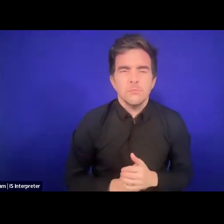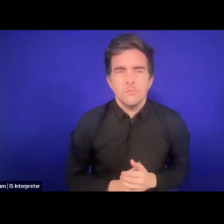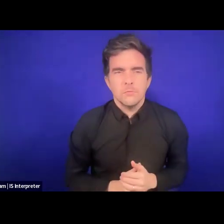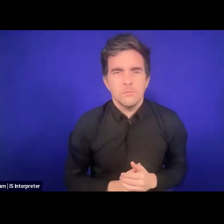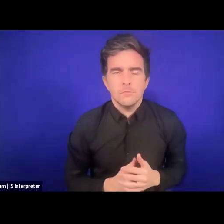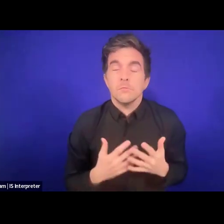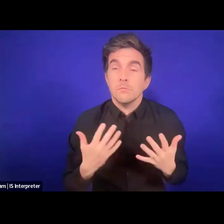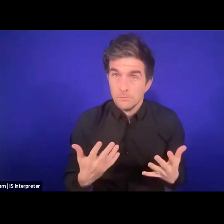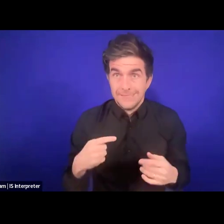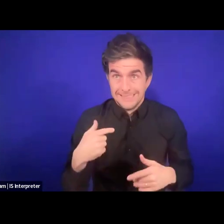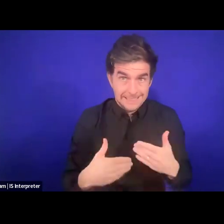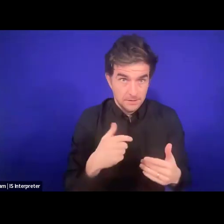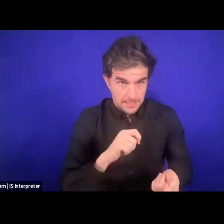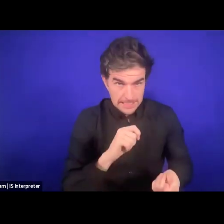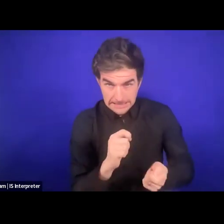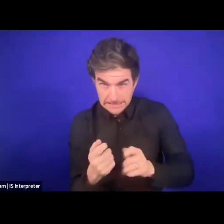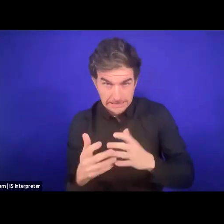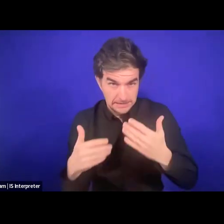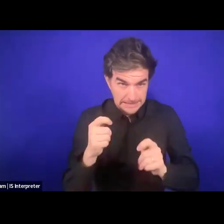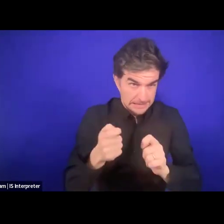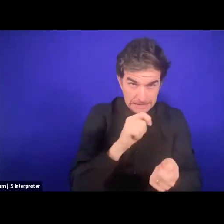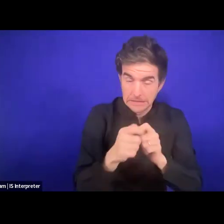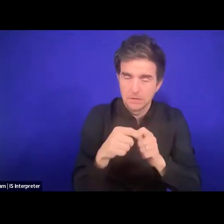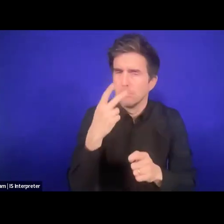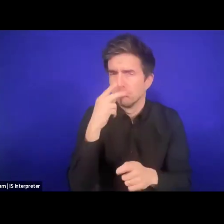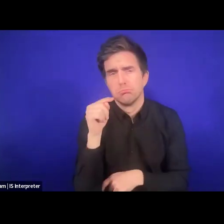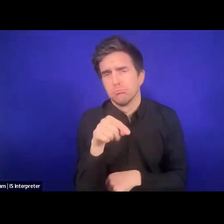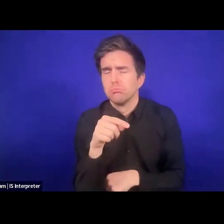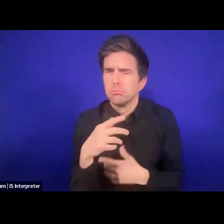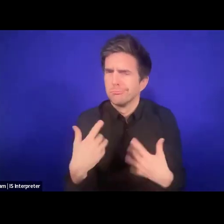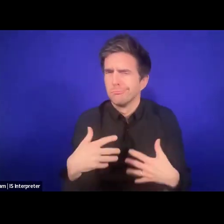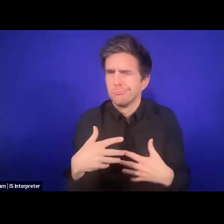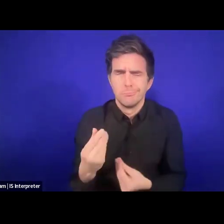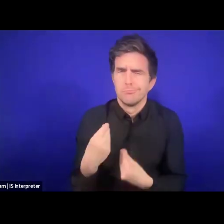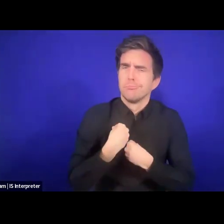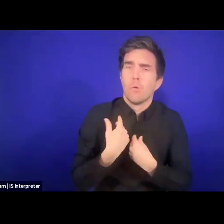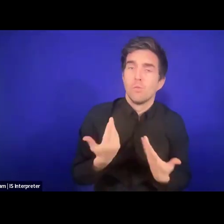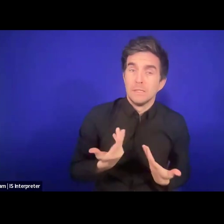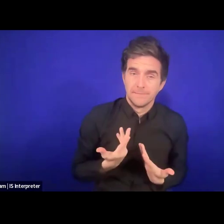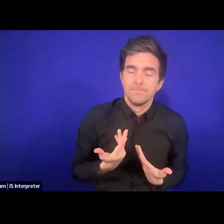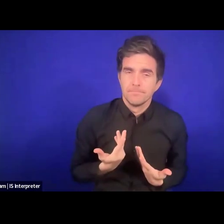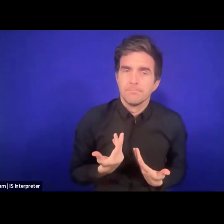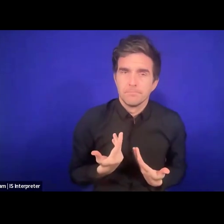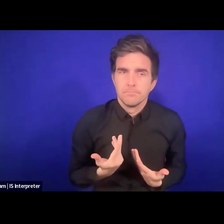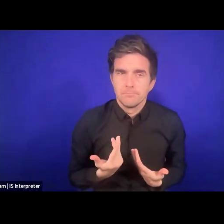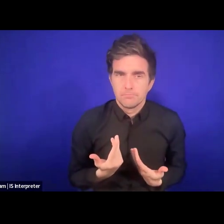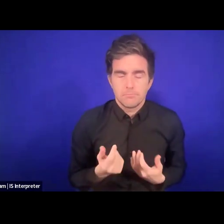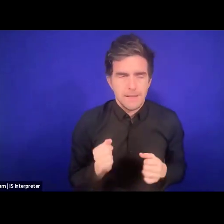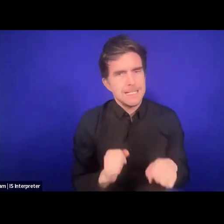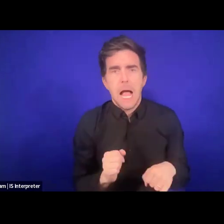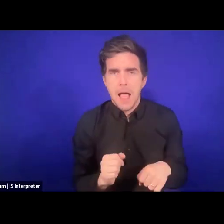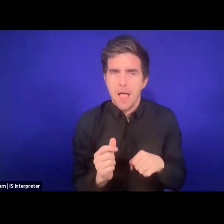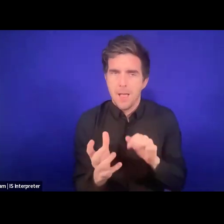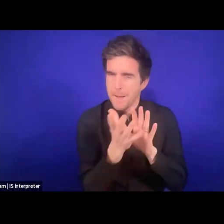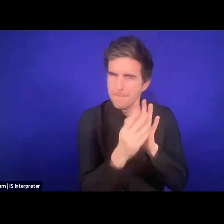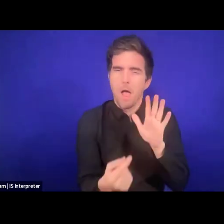practical model for the decentralized adaptive planning that feeds into the national system. So as I